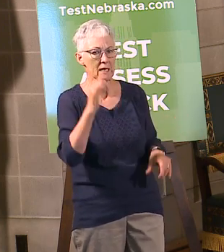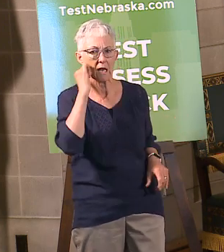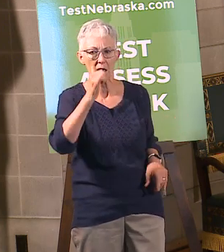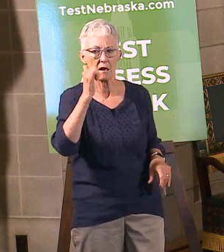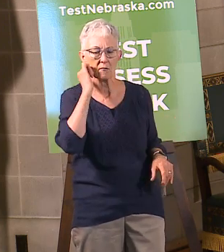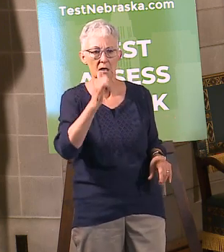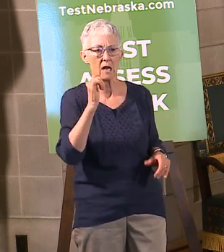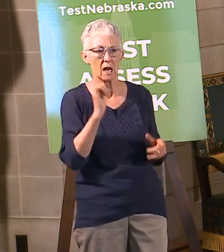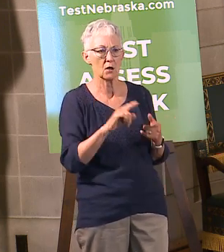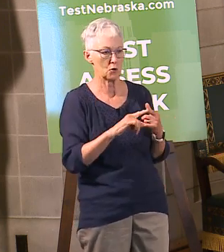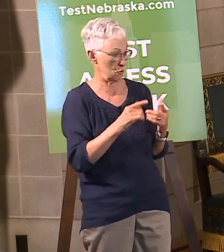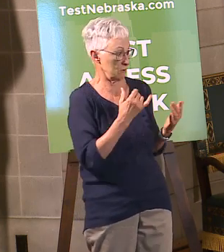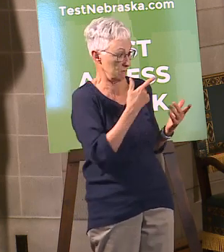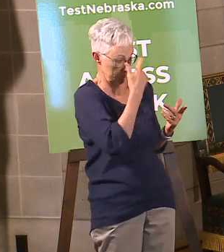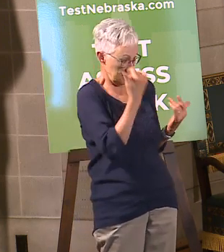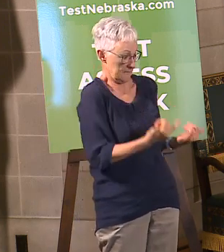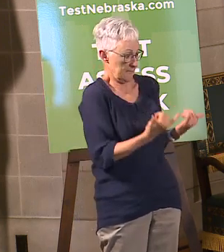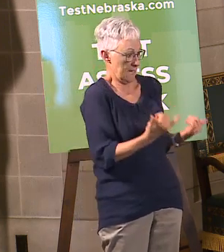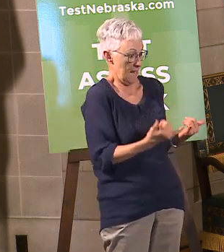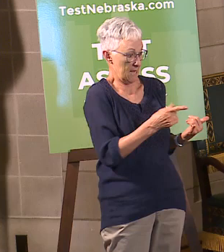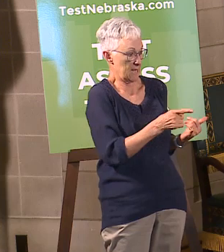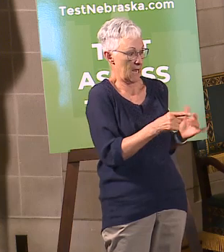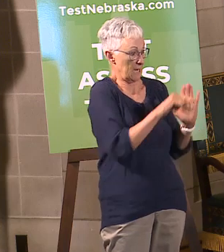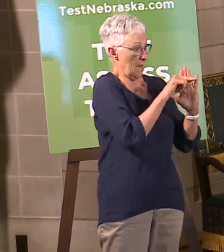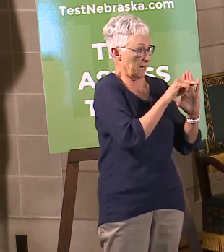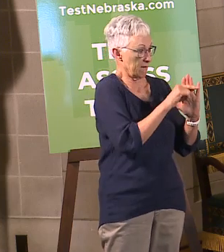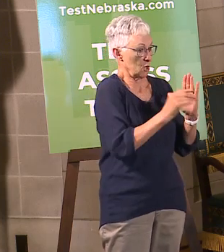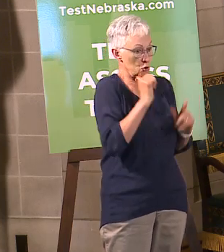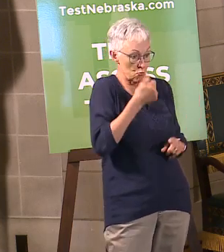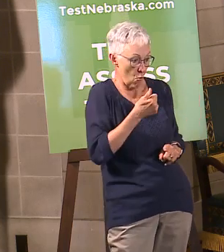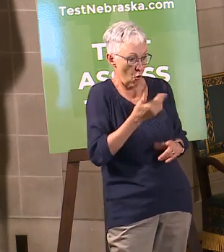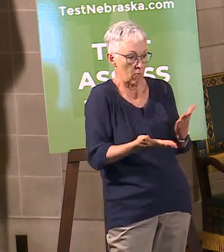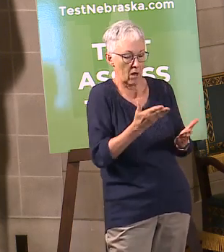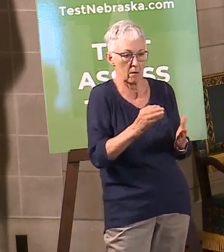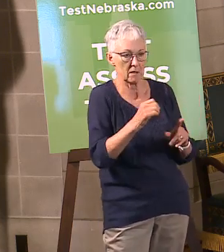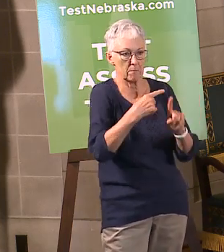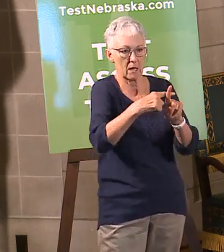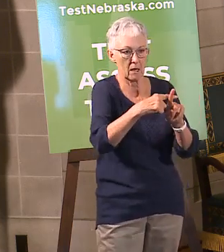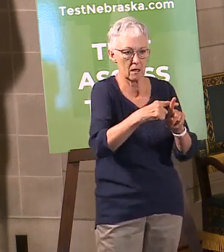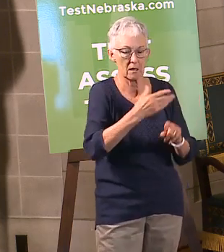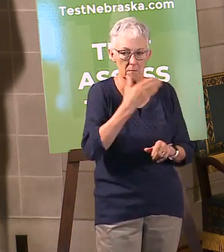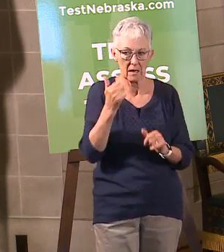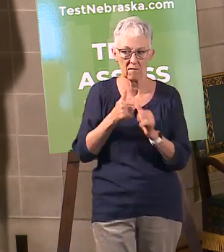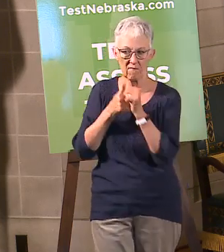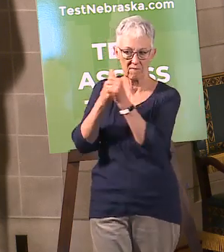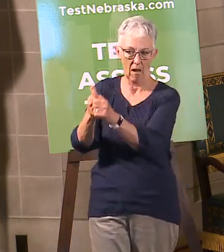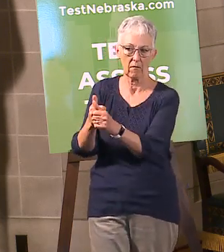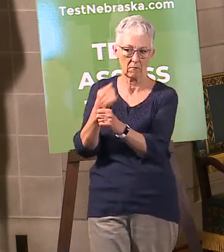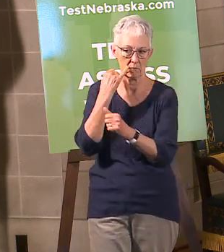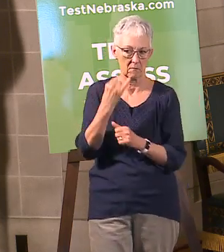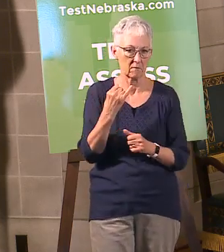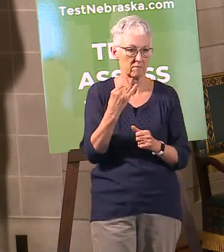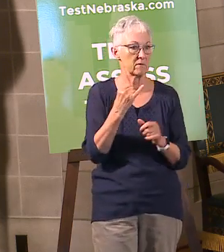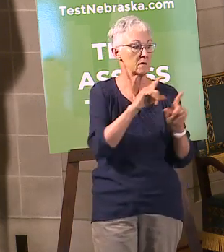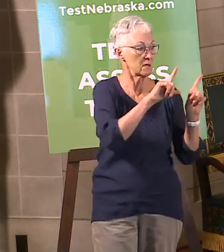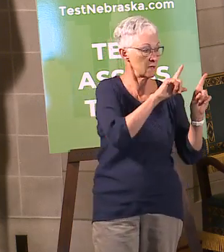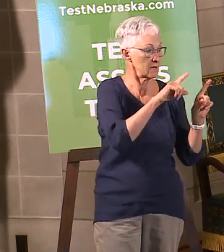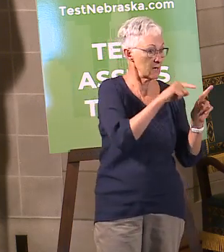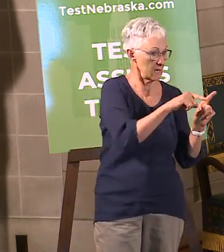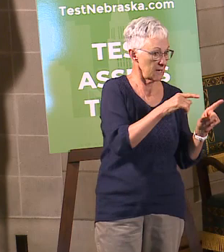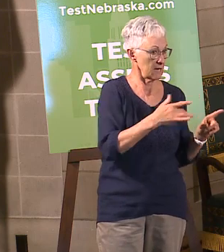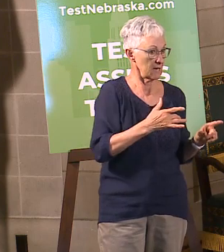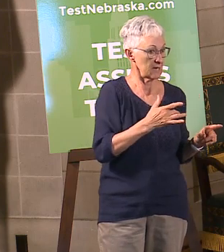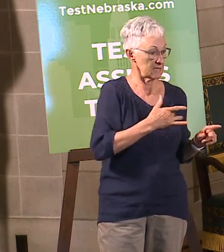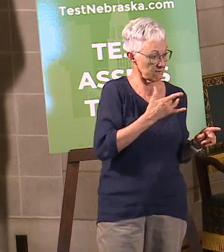every day. So it's better to test according to the CDC guidelines or according to symptoms. And